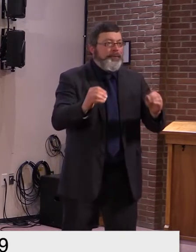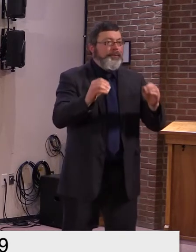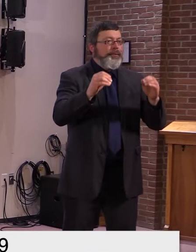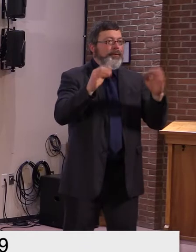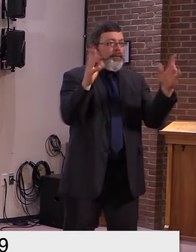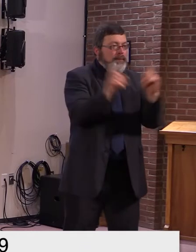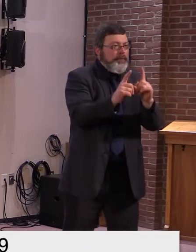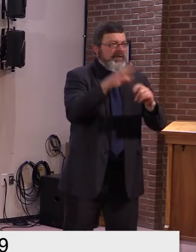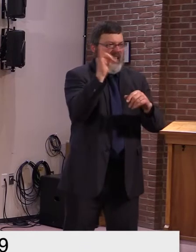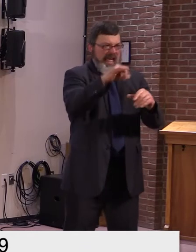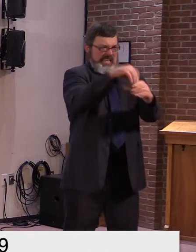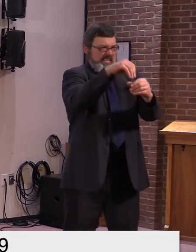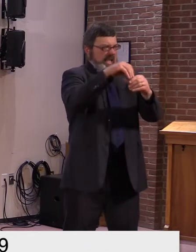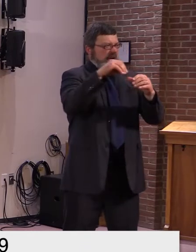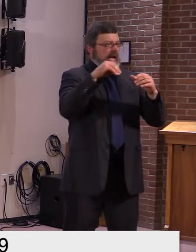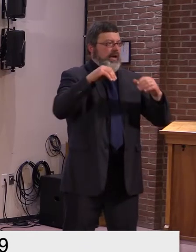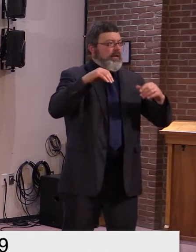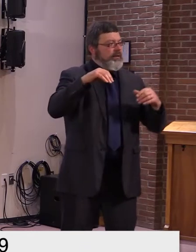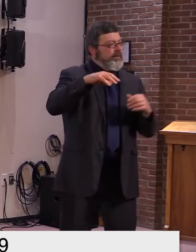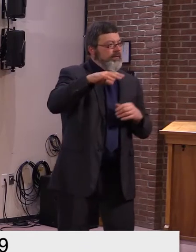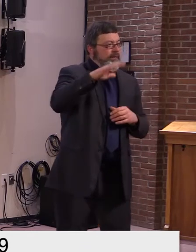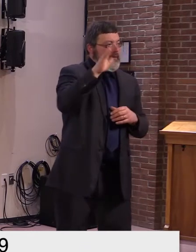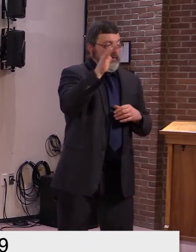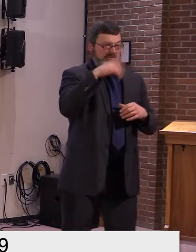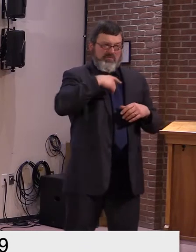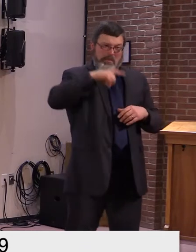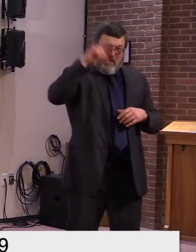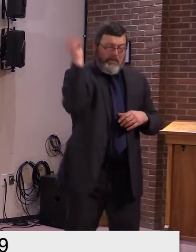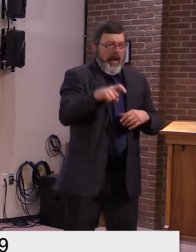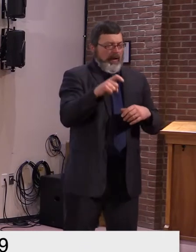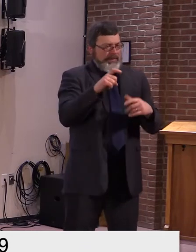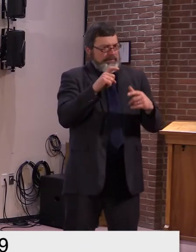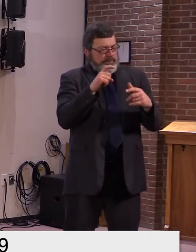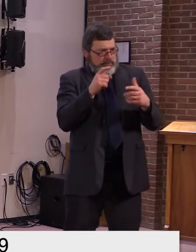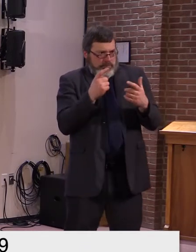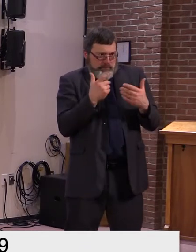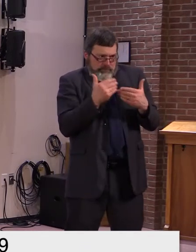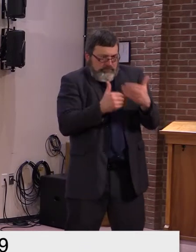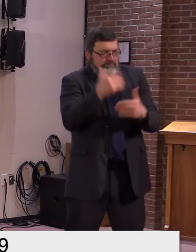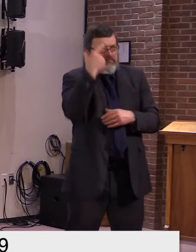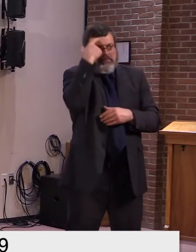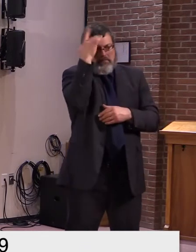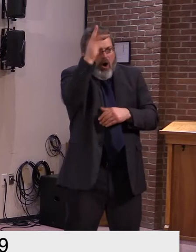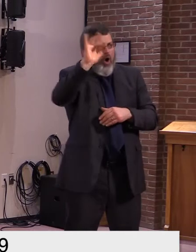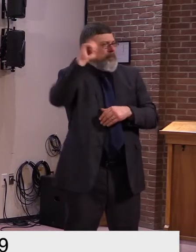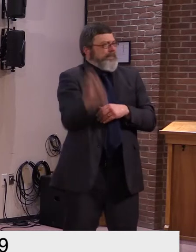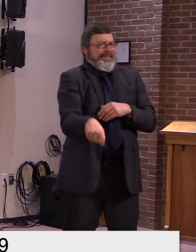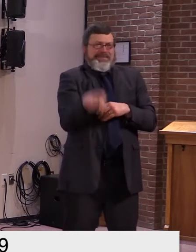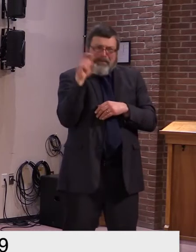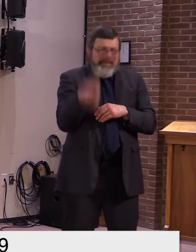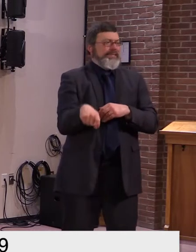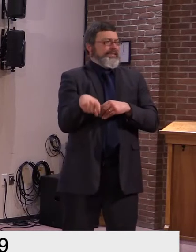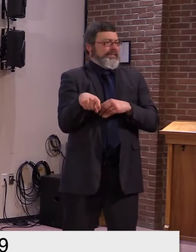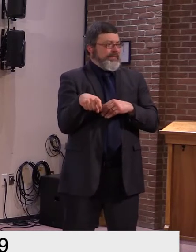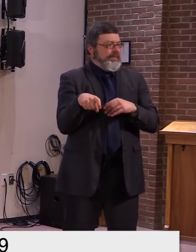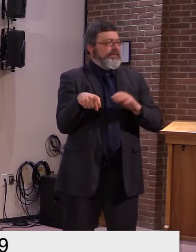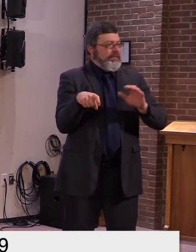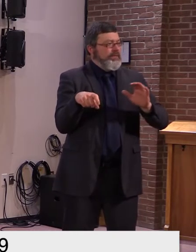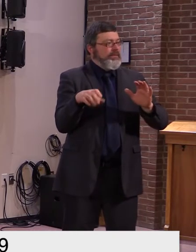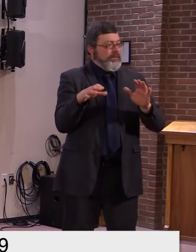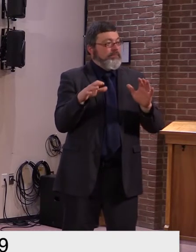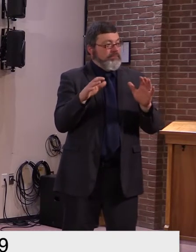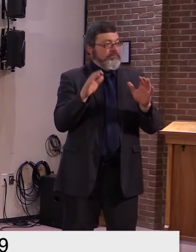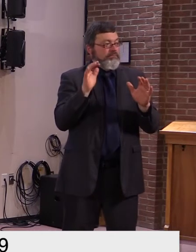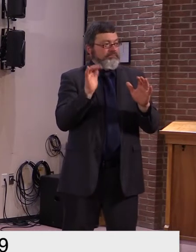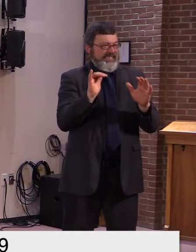Staying smart, using common sense, and following our guidance is the best way to limit risks for